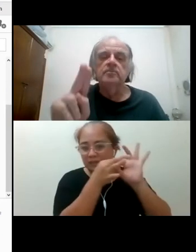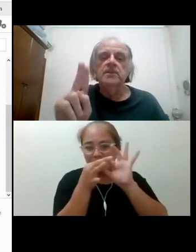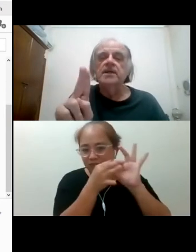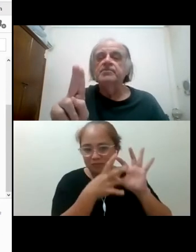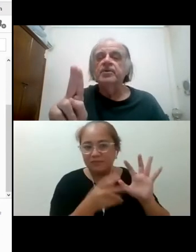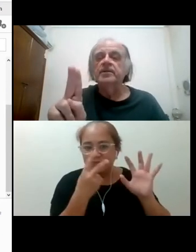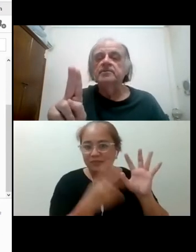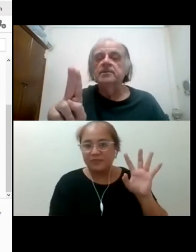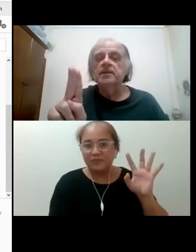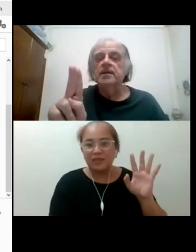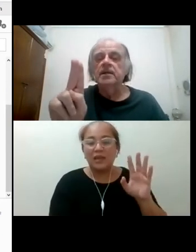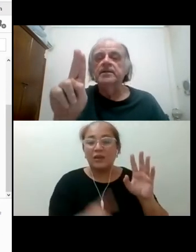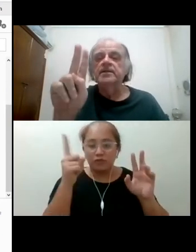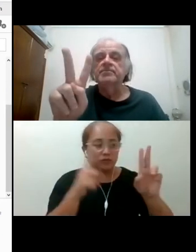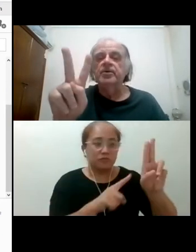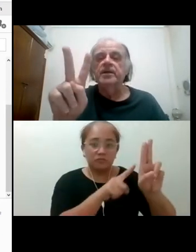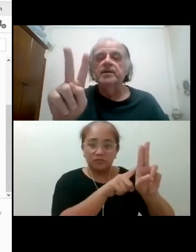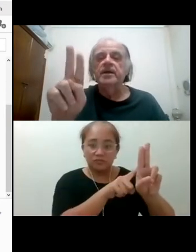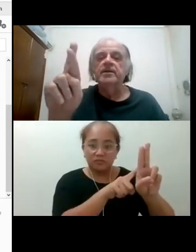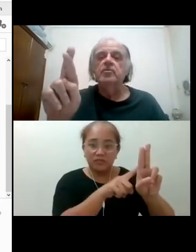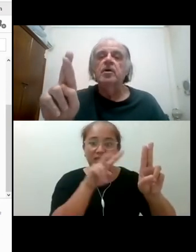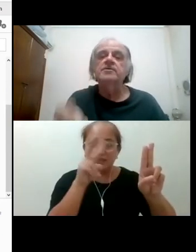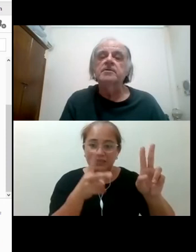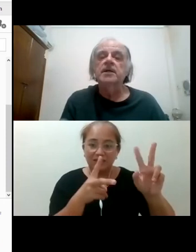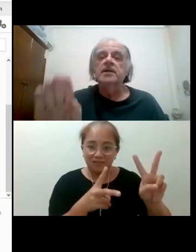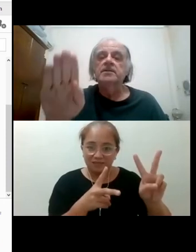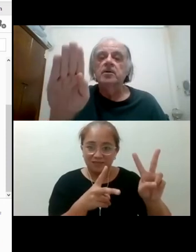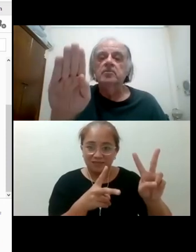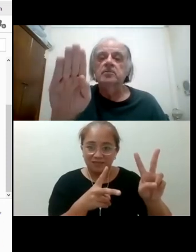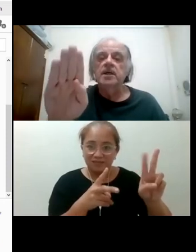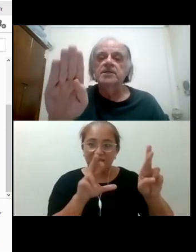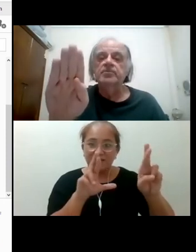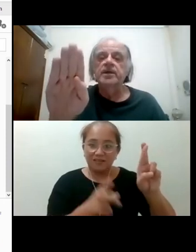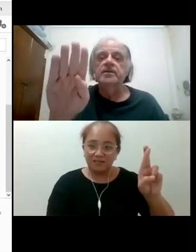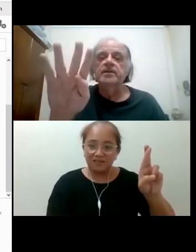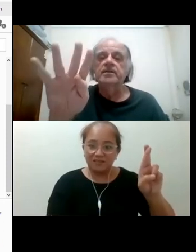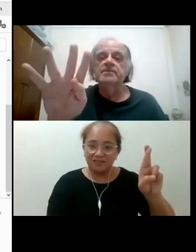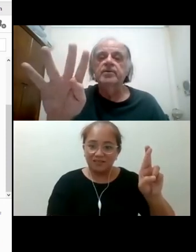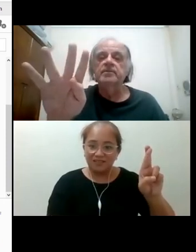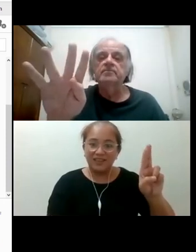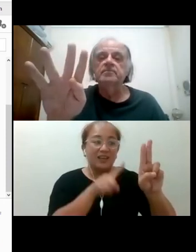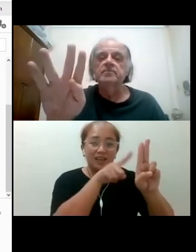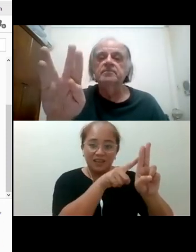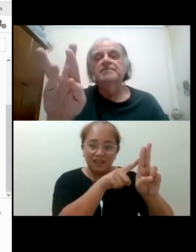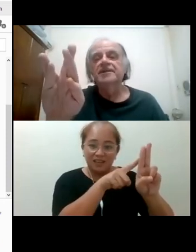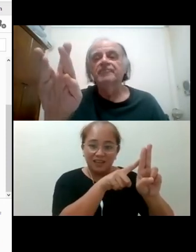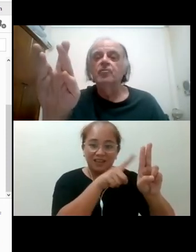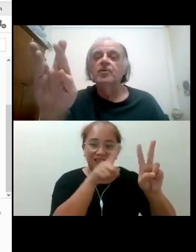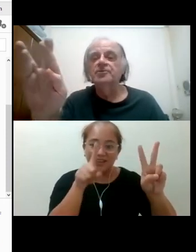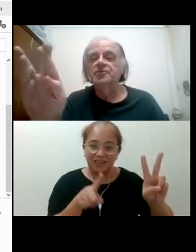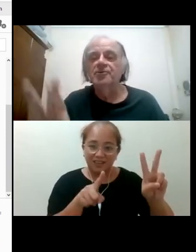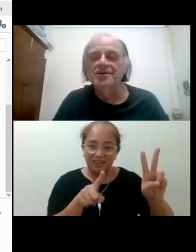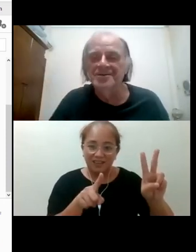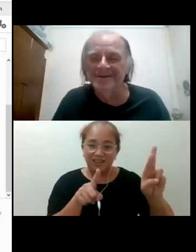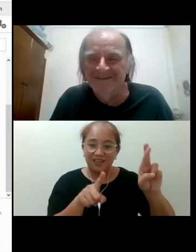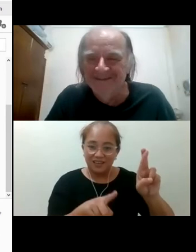So non-spread, and then spread, and then crossed. So non-spread, and then spread. And if you want